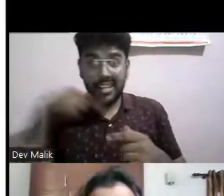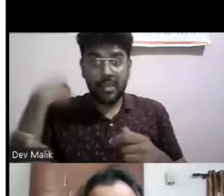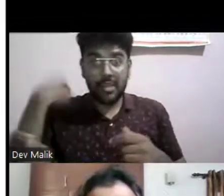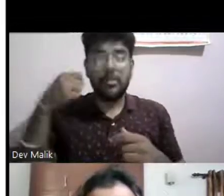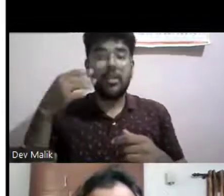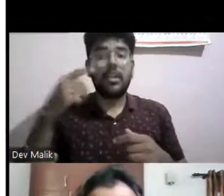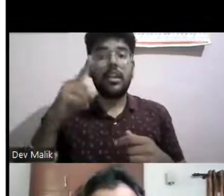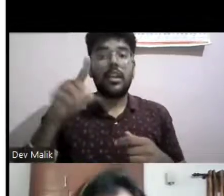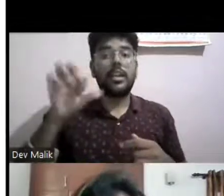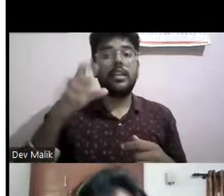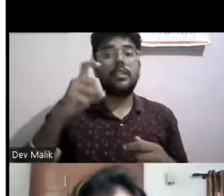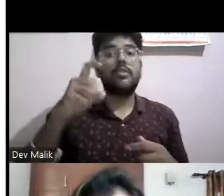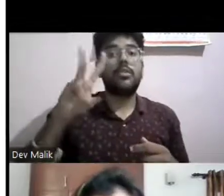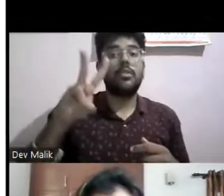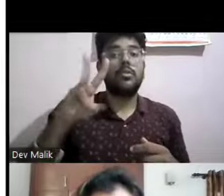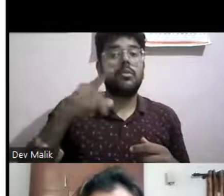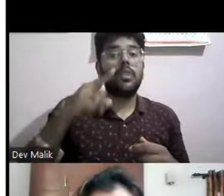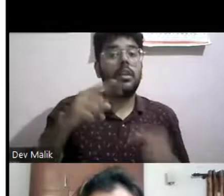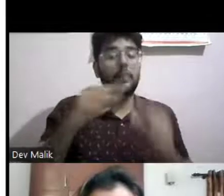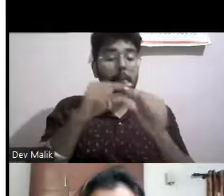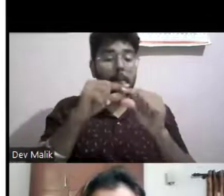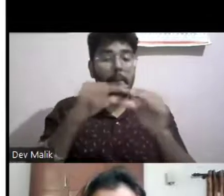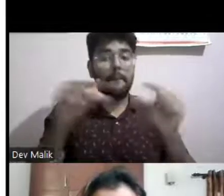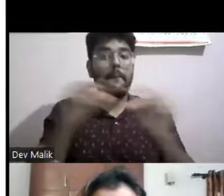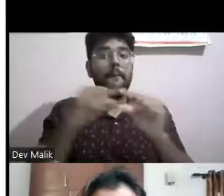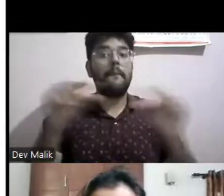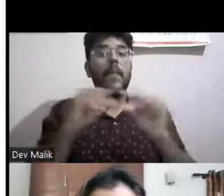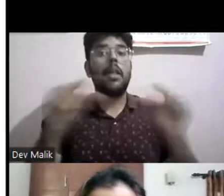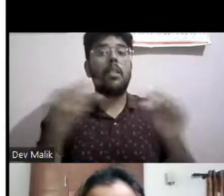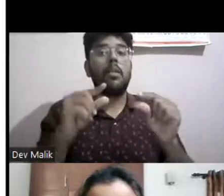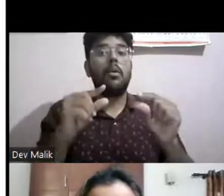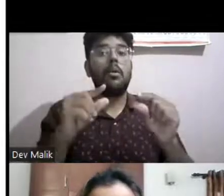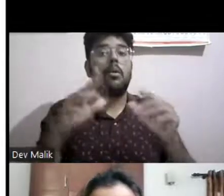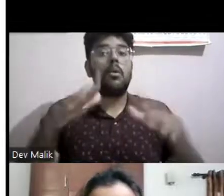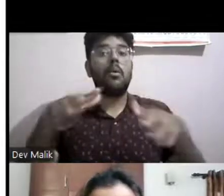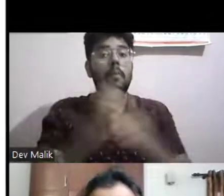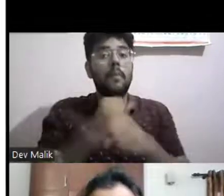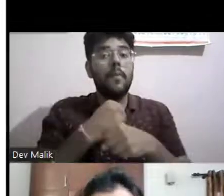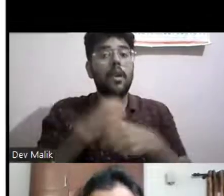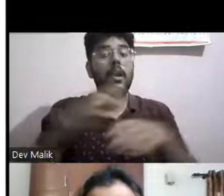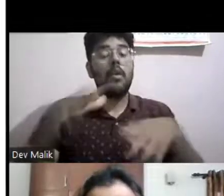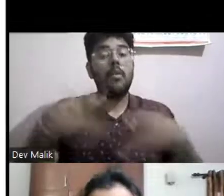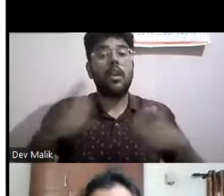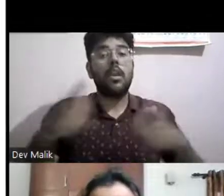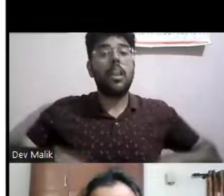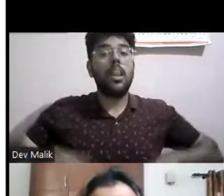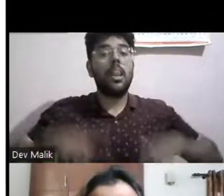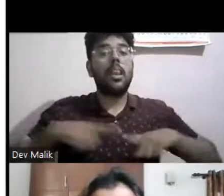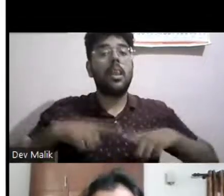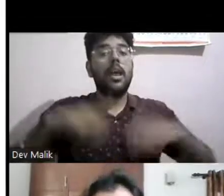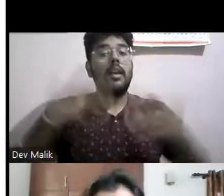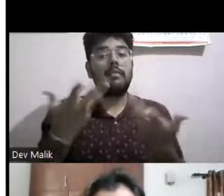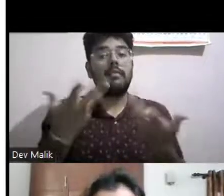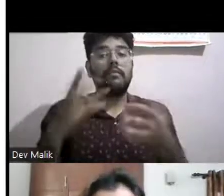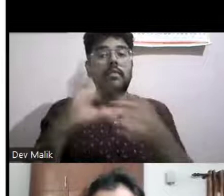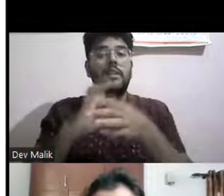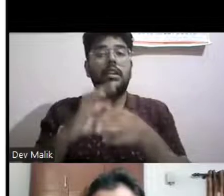is able to create a dialogue of what is the life of people who are